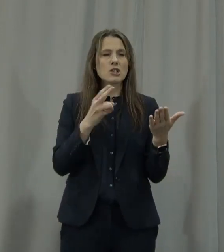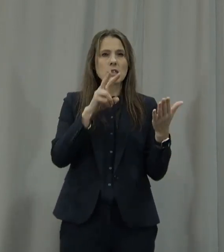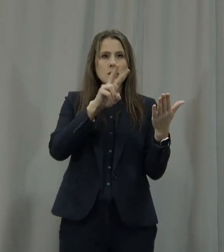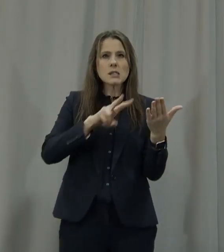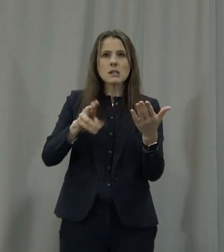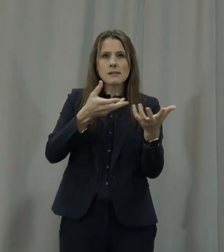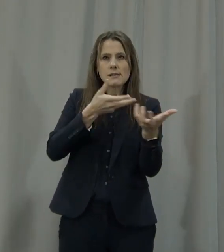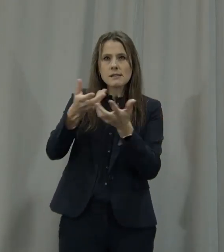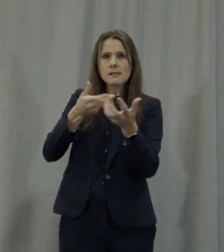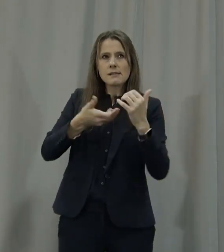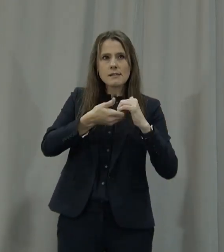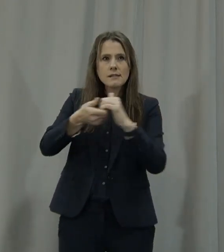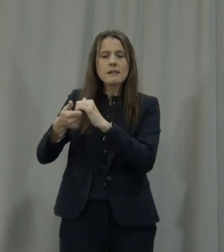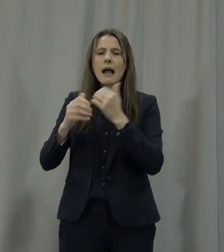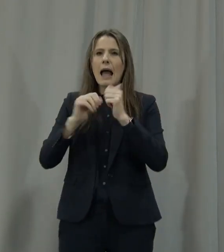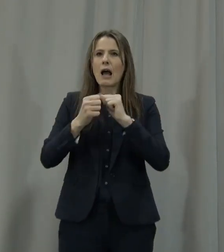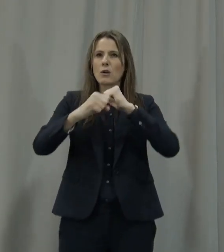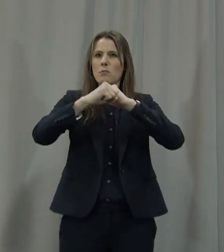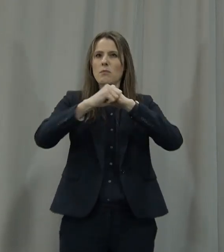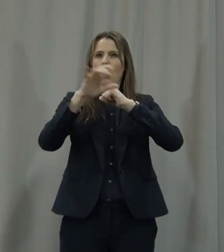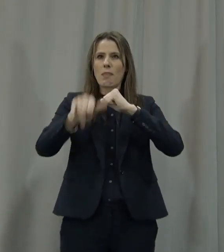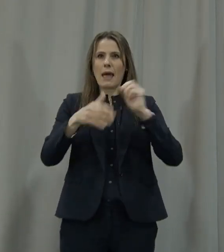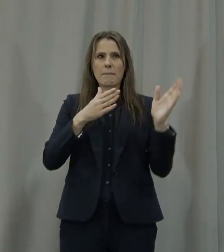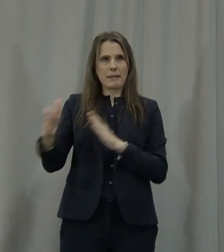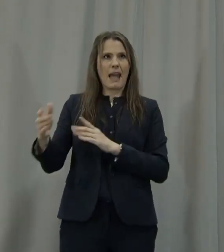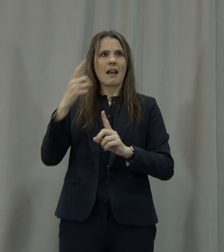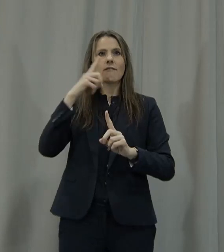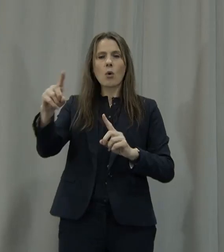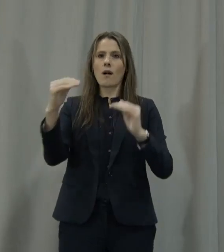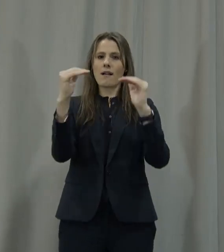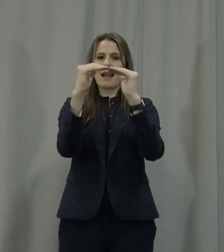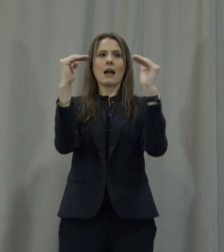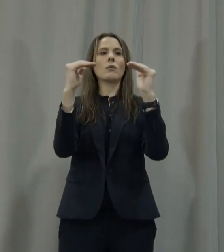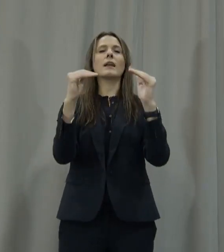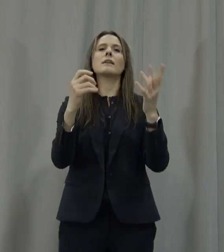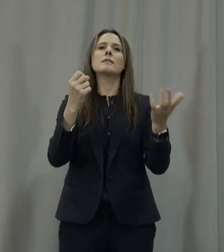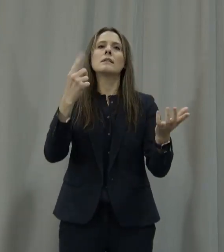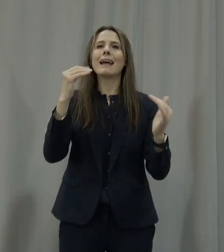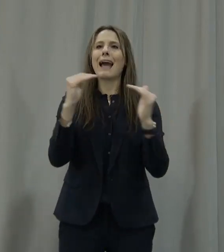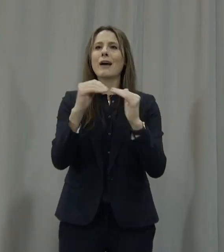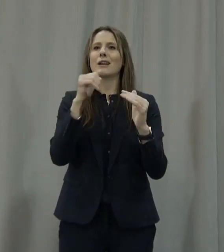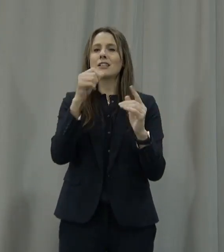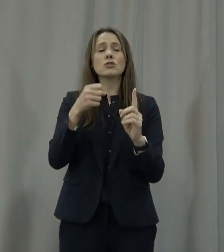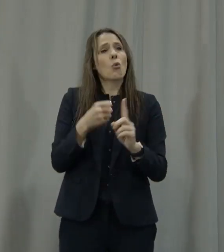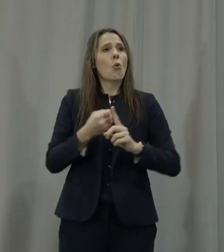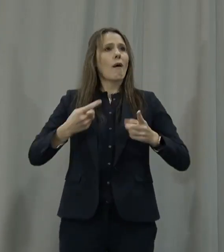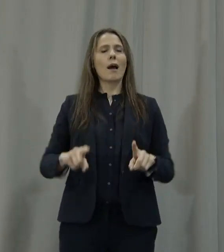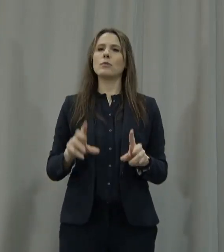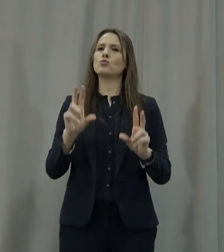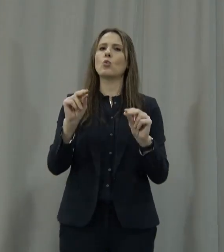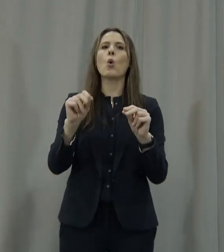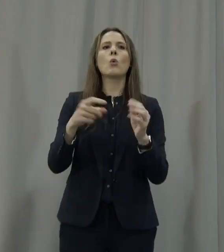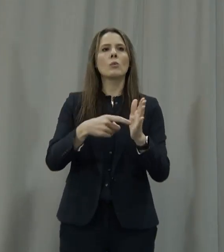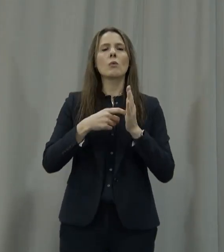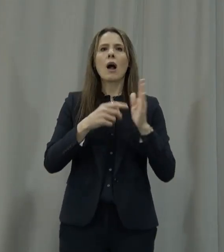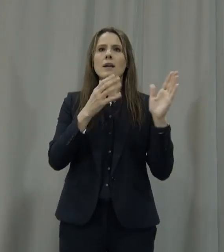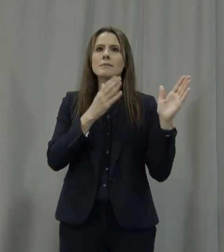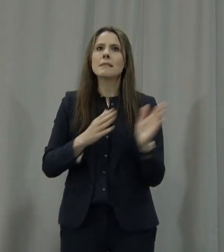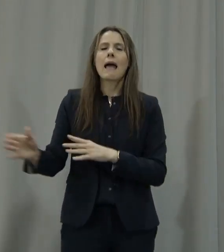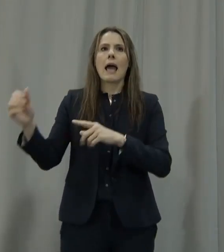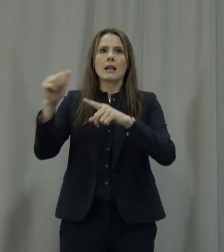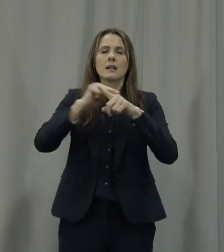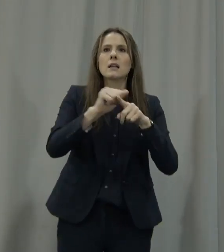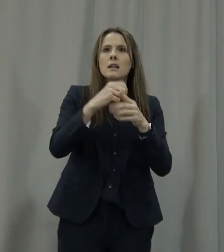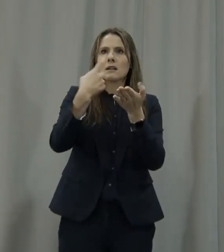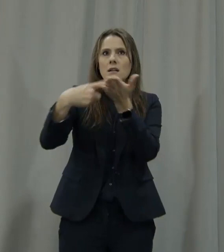school equity plan. We understand that equity does not happen without intentional strategies and planning, and the resource